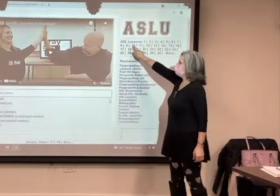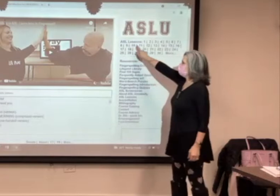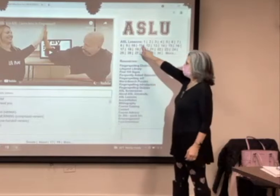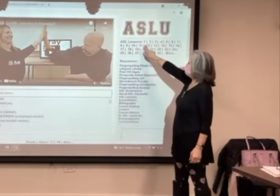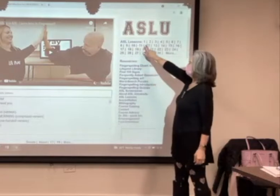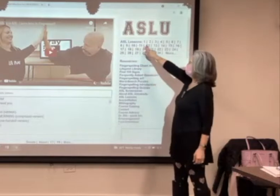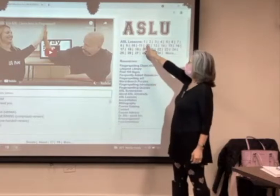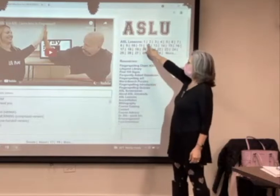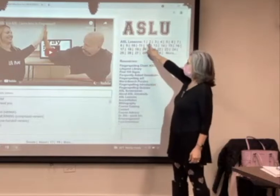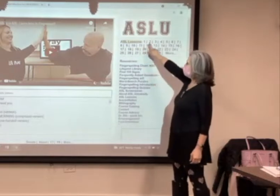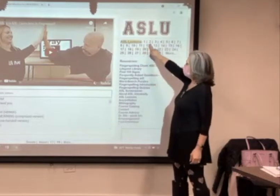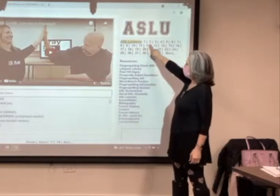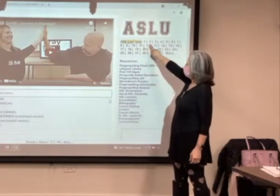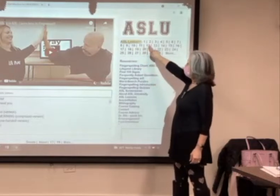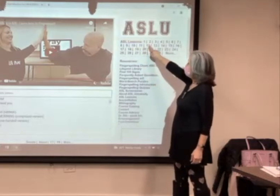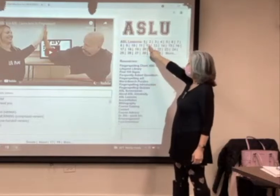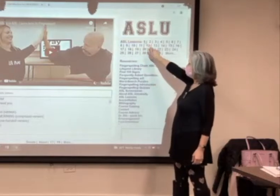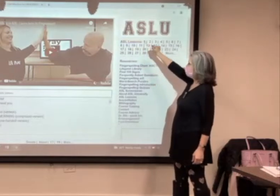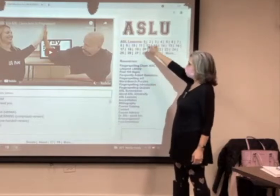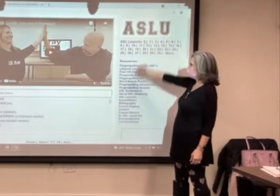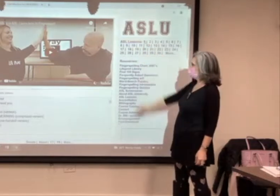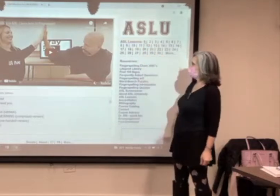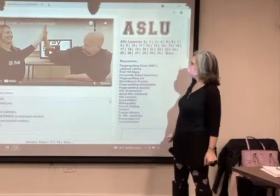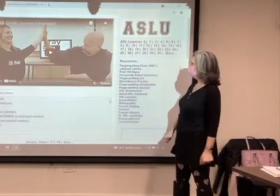ASL lessons, lesson 1. Click on it.